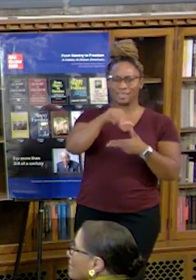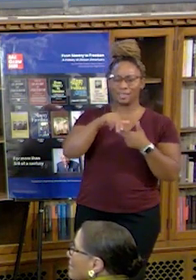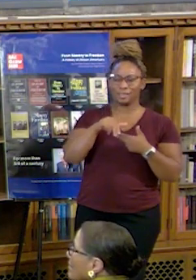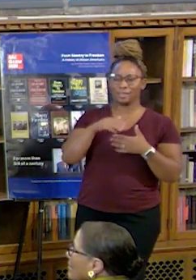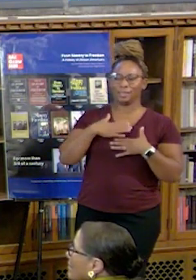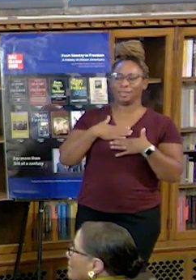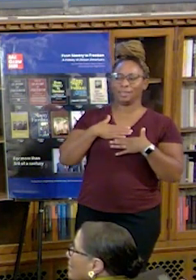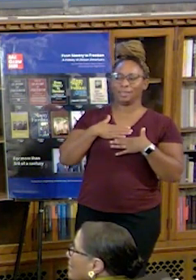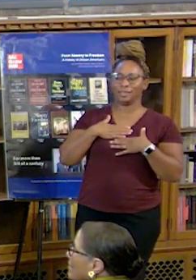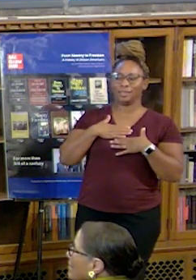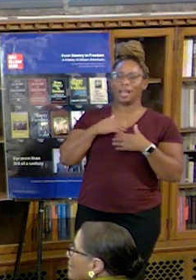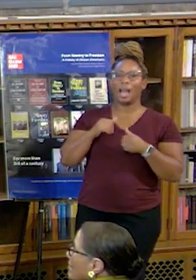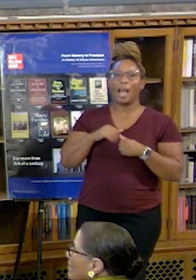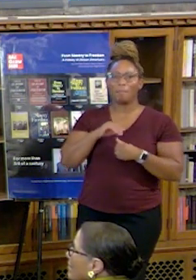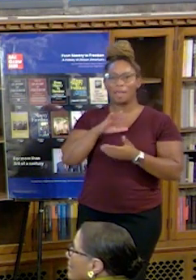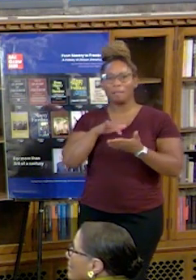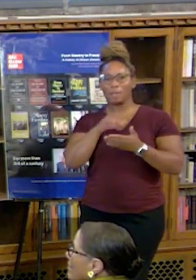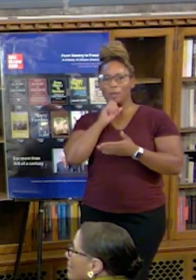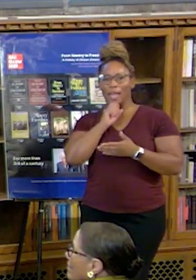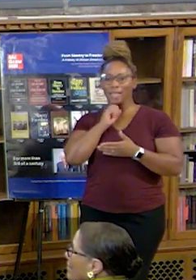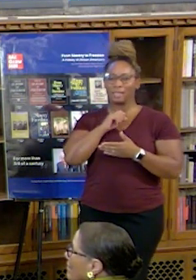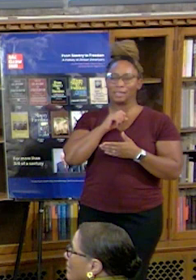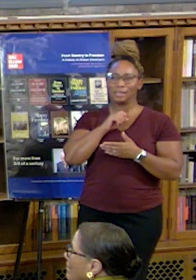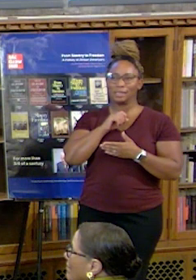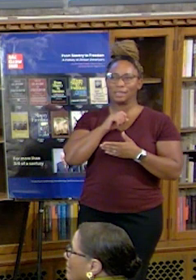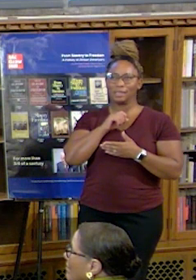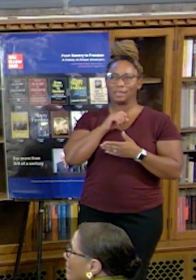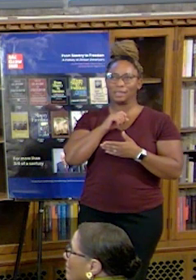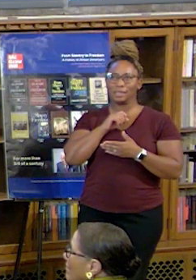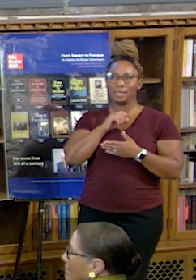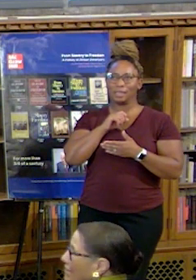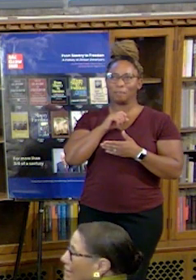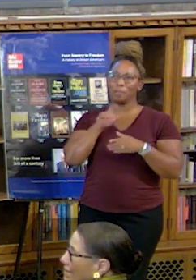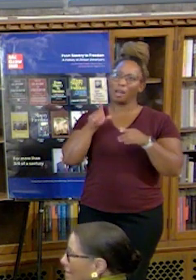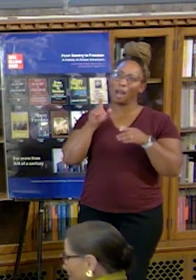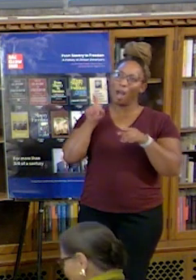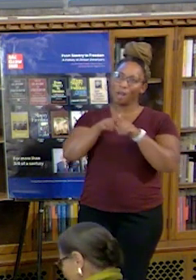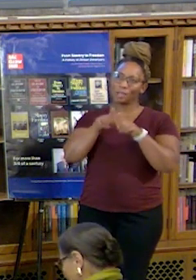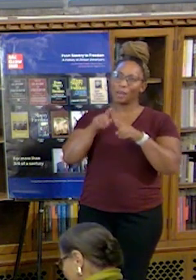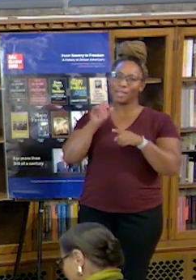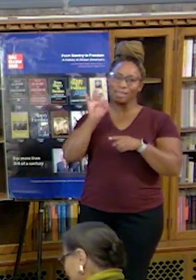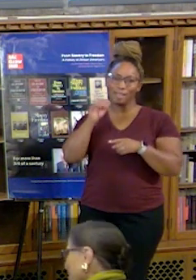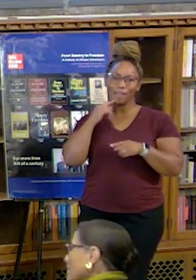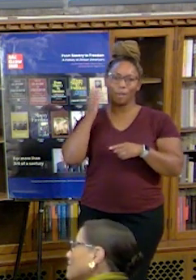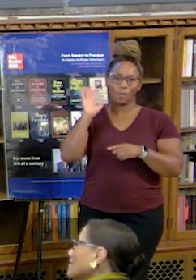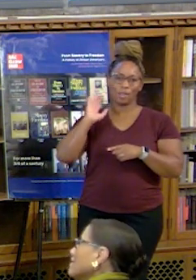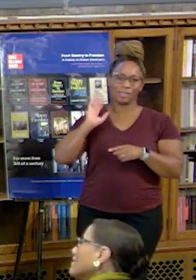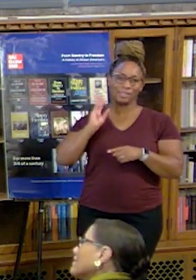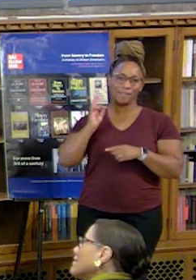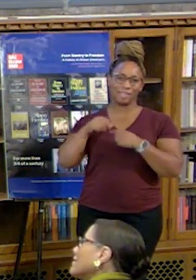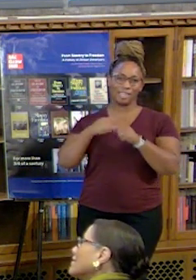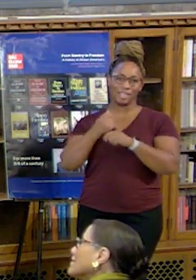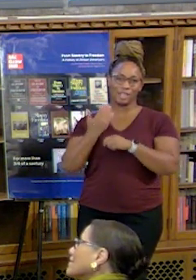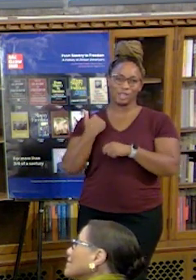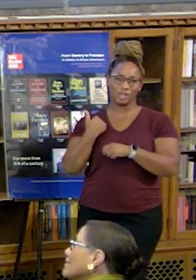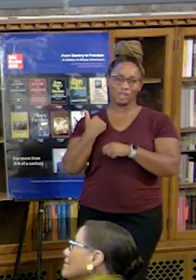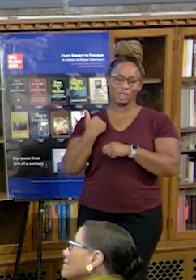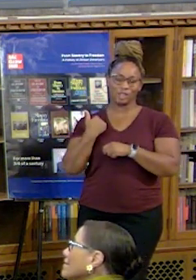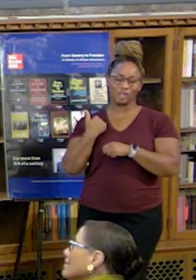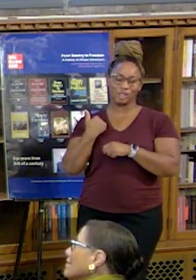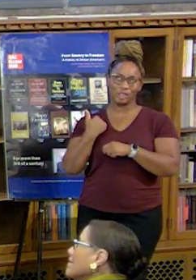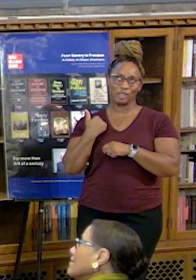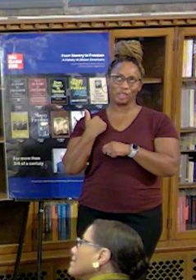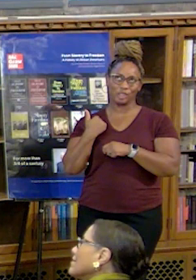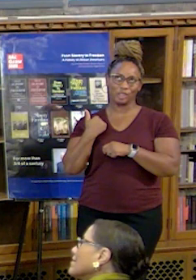middle-aged V now and 17 years ago at the same time um but also you don't